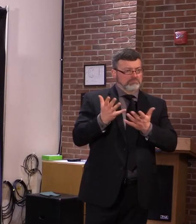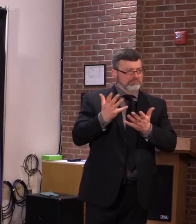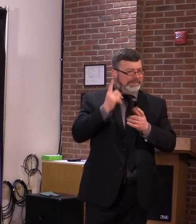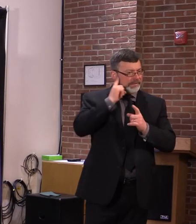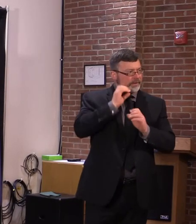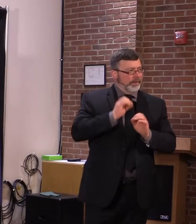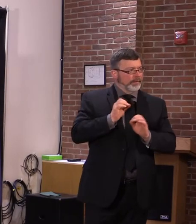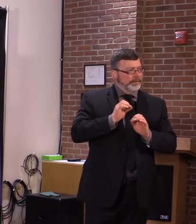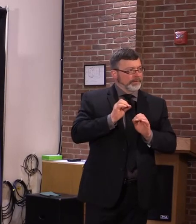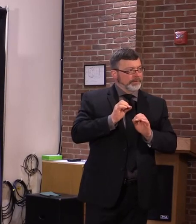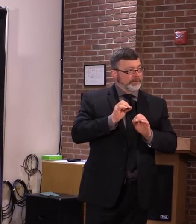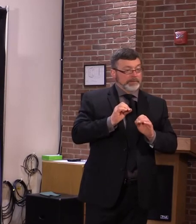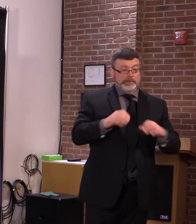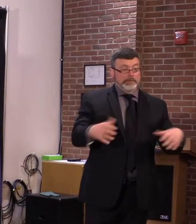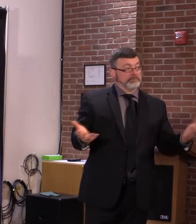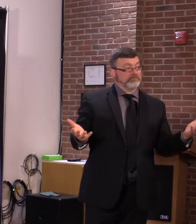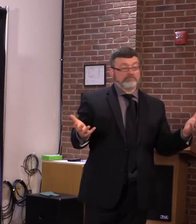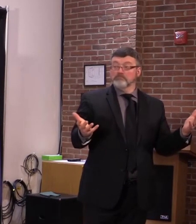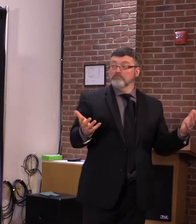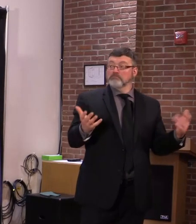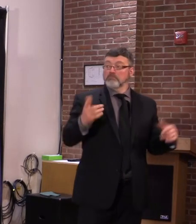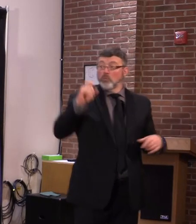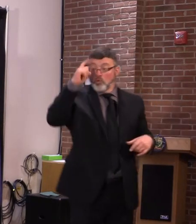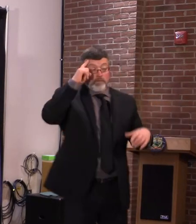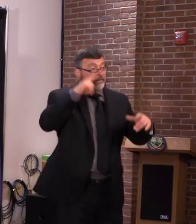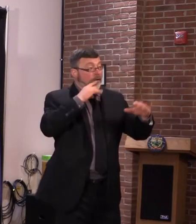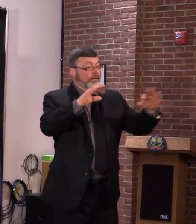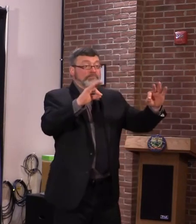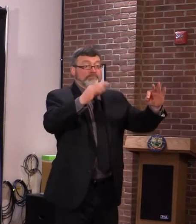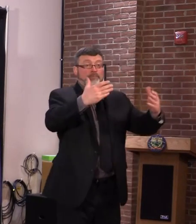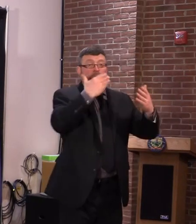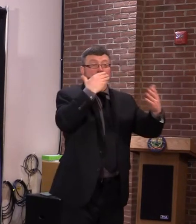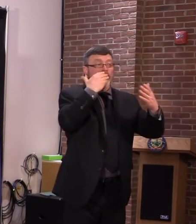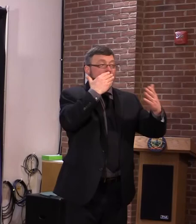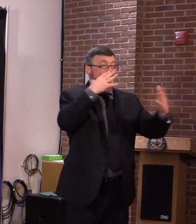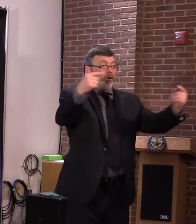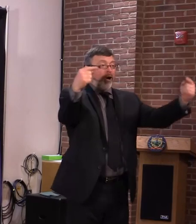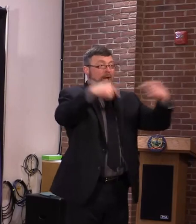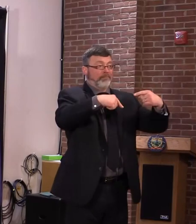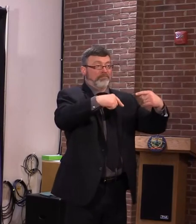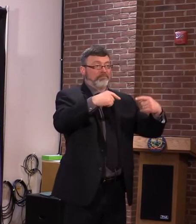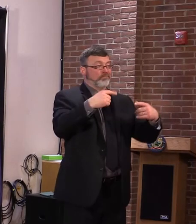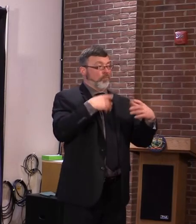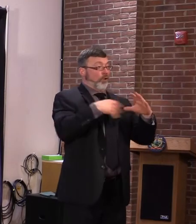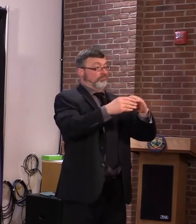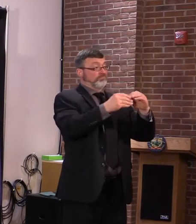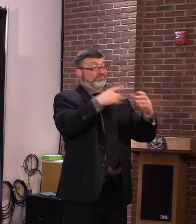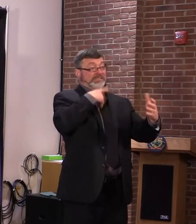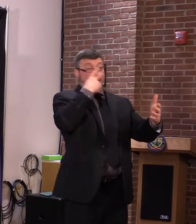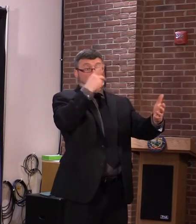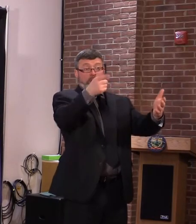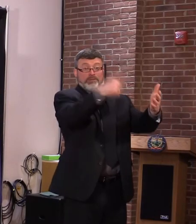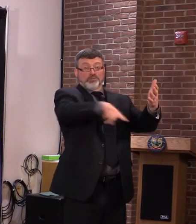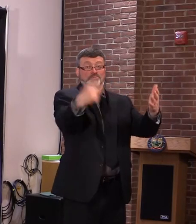All right. That's it. Okay. Thank you very much. We'll see you again next Tuesday.